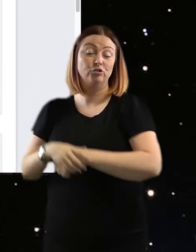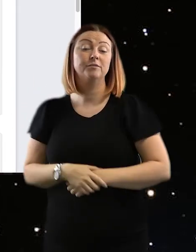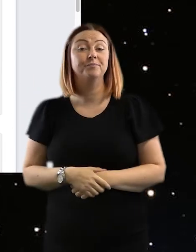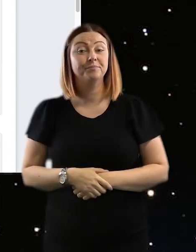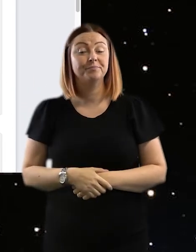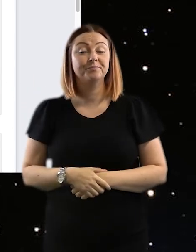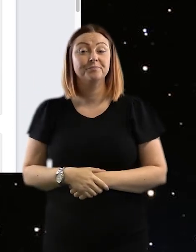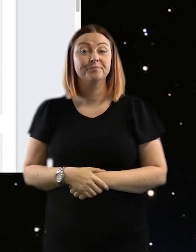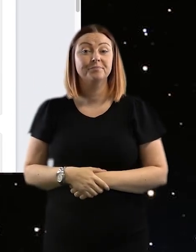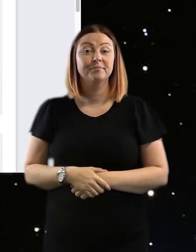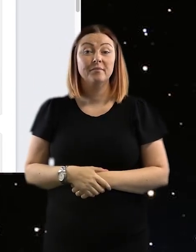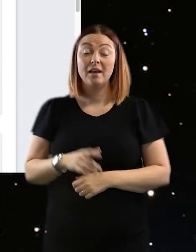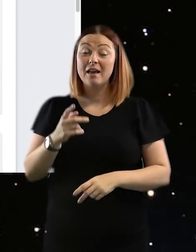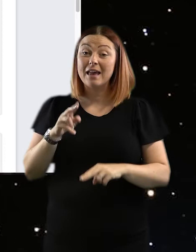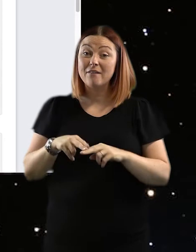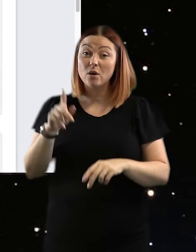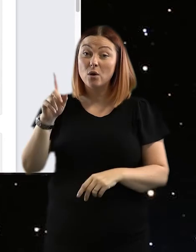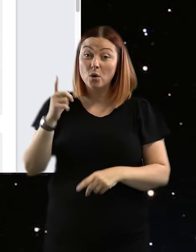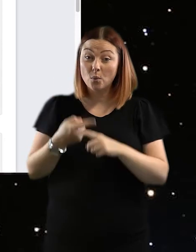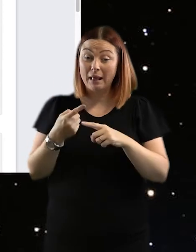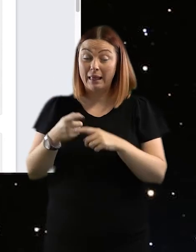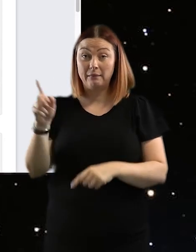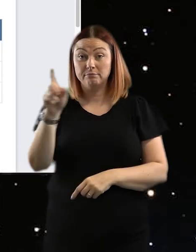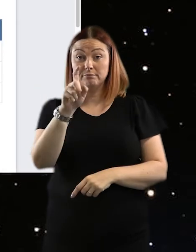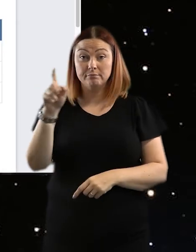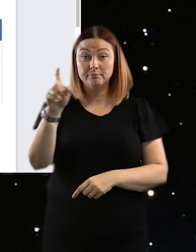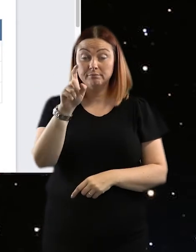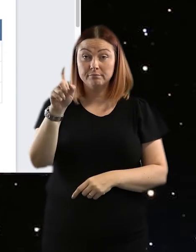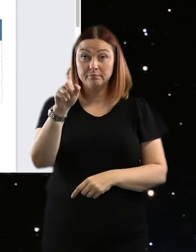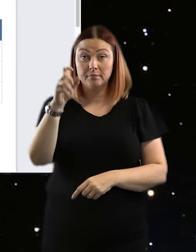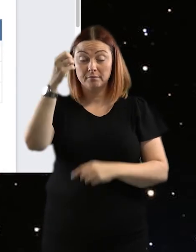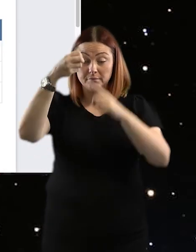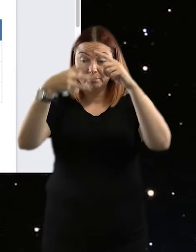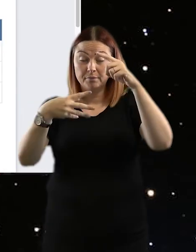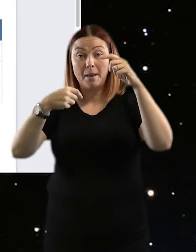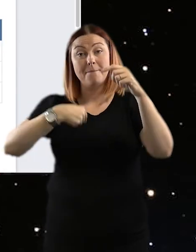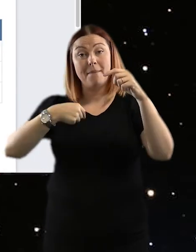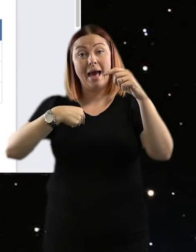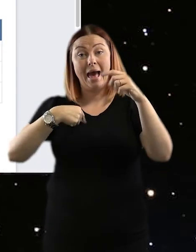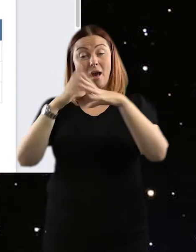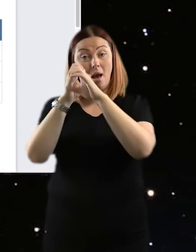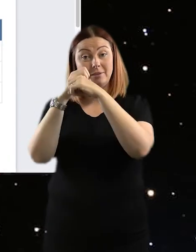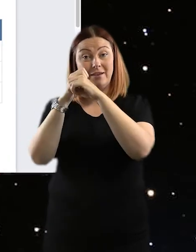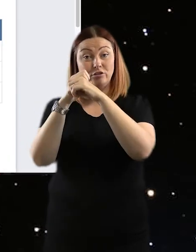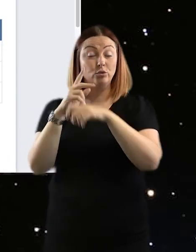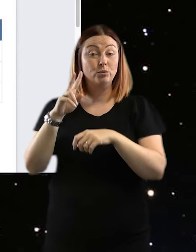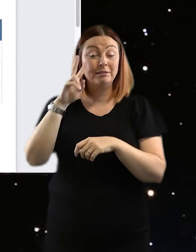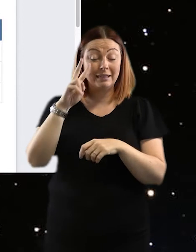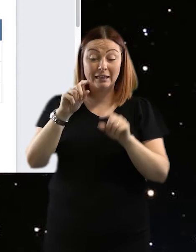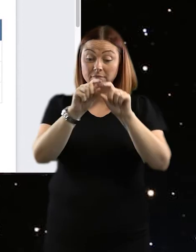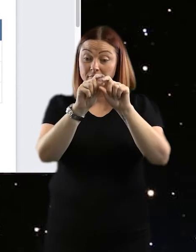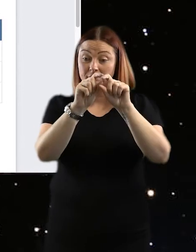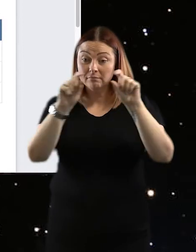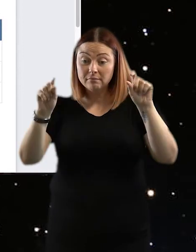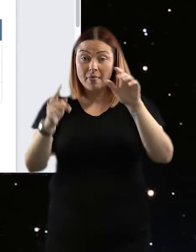we just very quickly mouse over Go Observing and go to My Observations section, we can see at the top of our list is the observation we've just